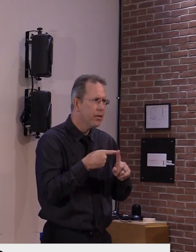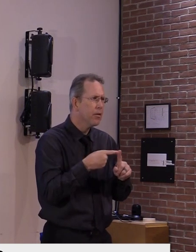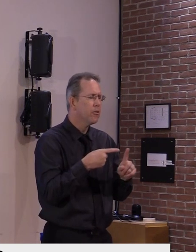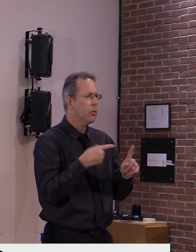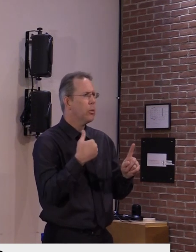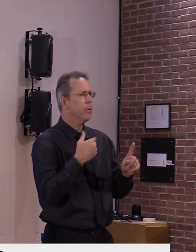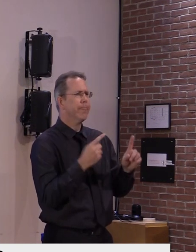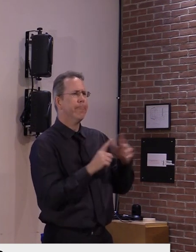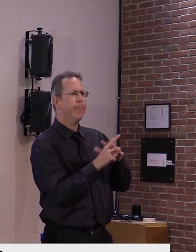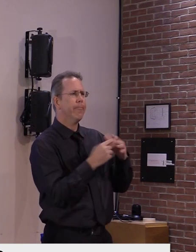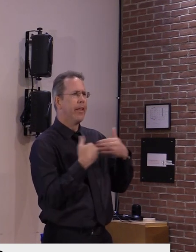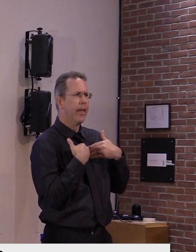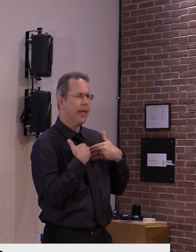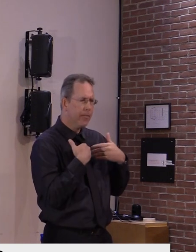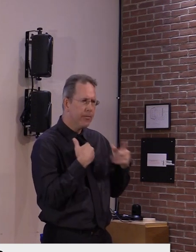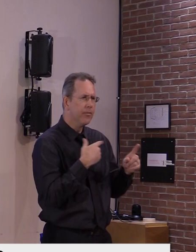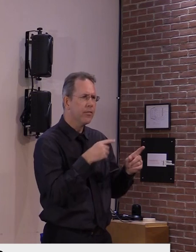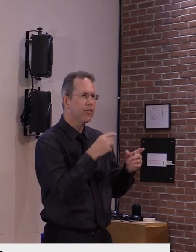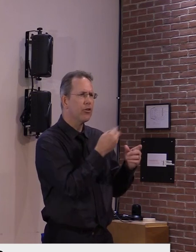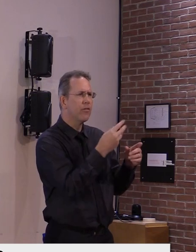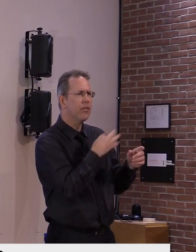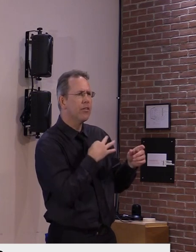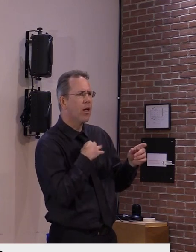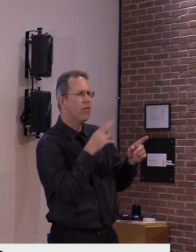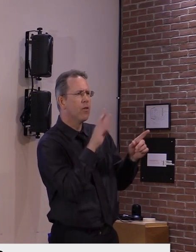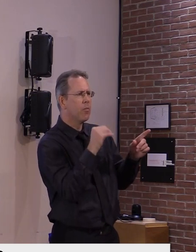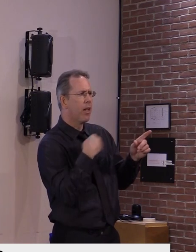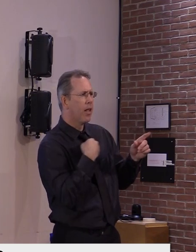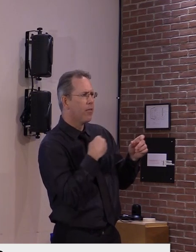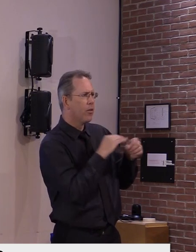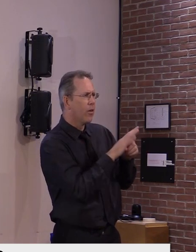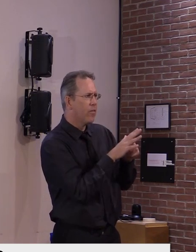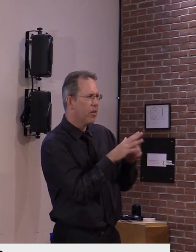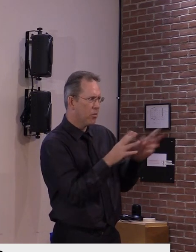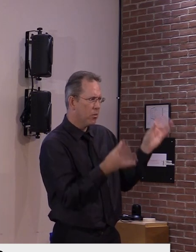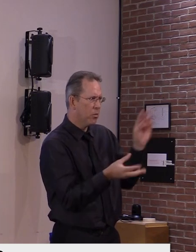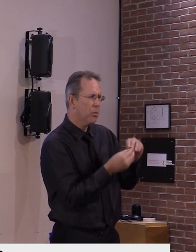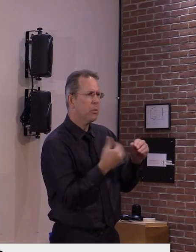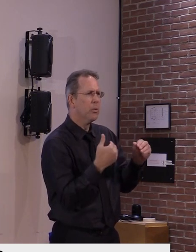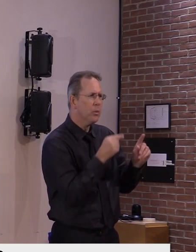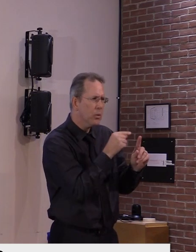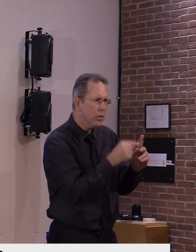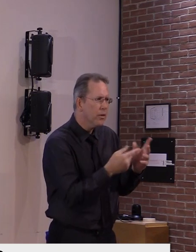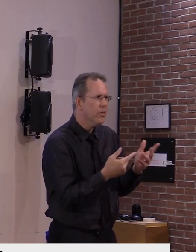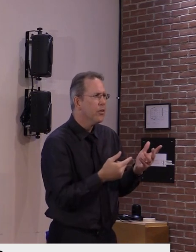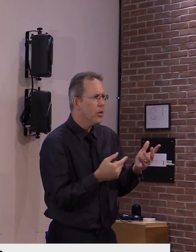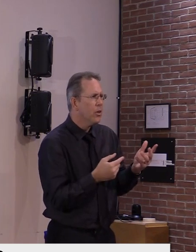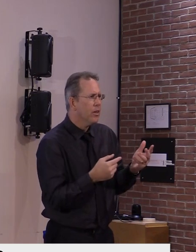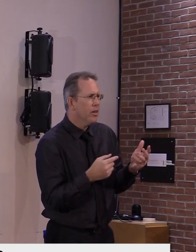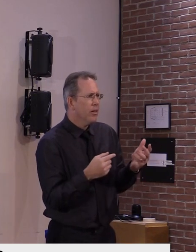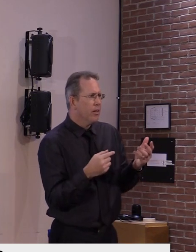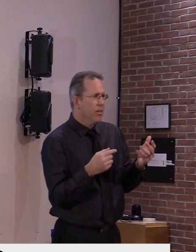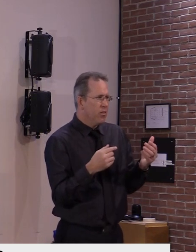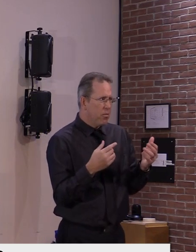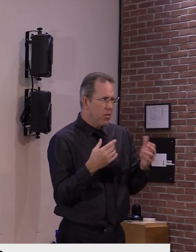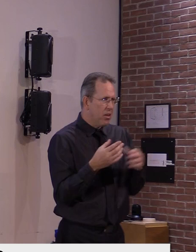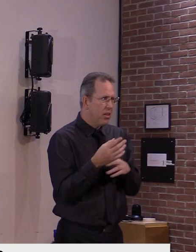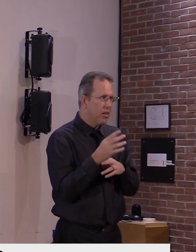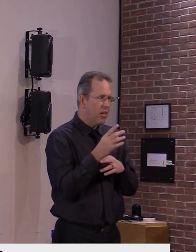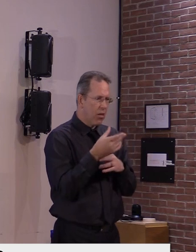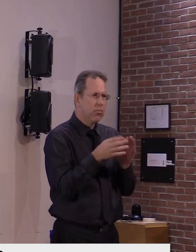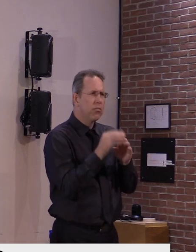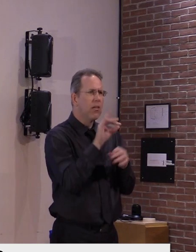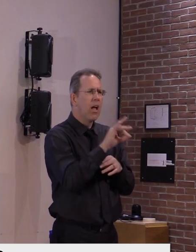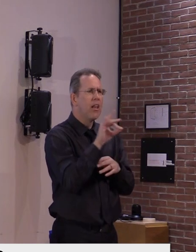Medical Center. I know that number, as of yesterday, had gone from 79 to 88 cases.